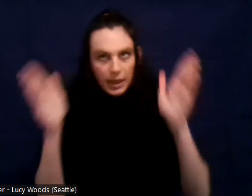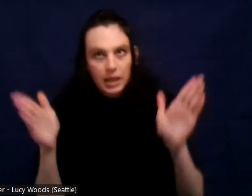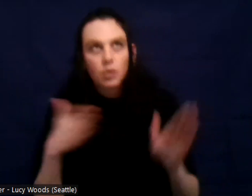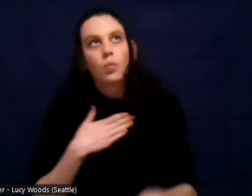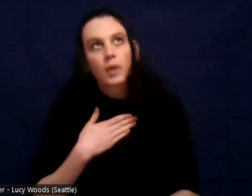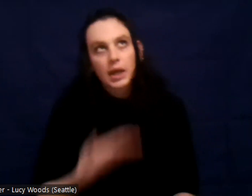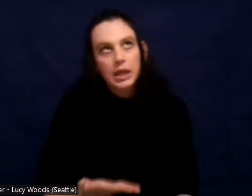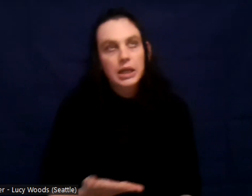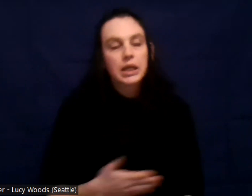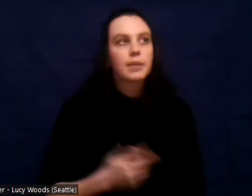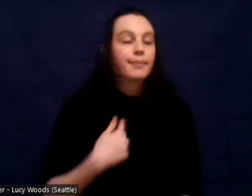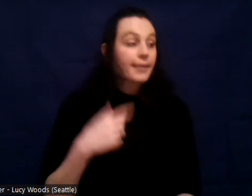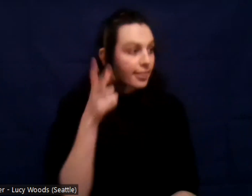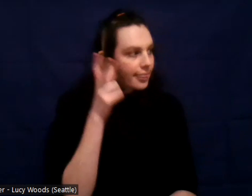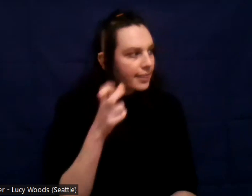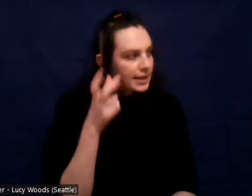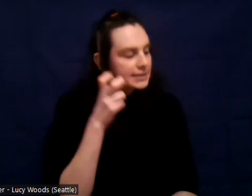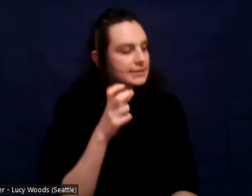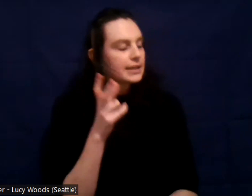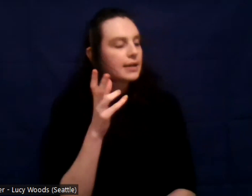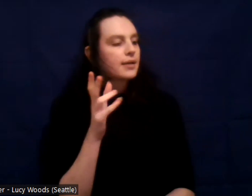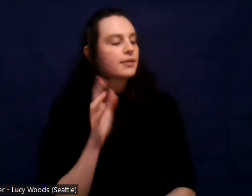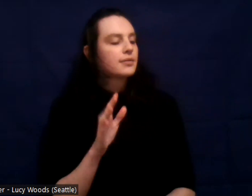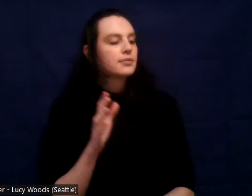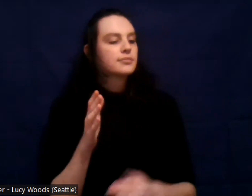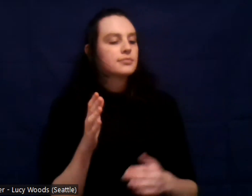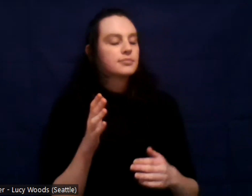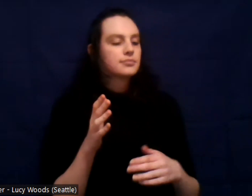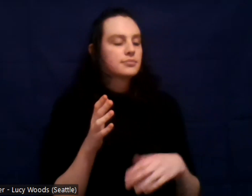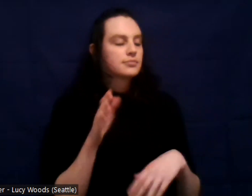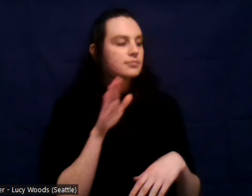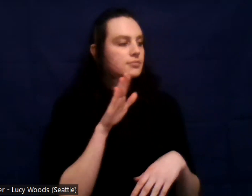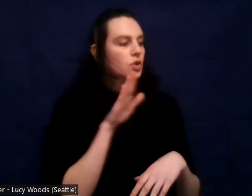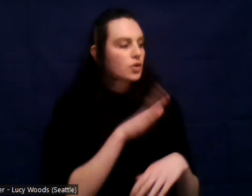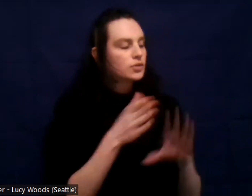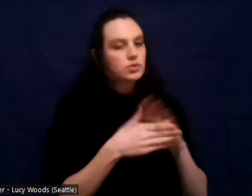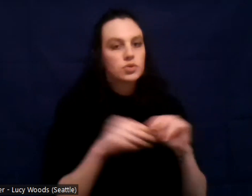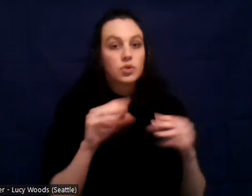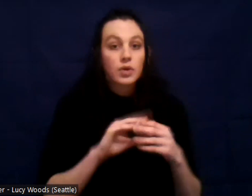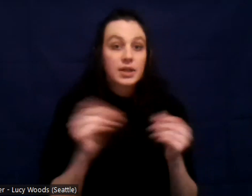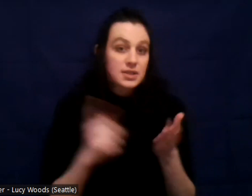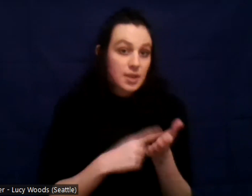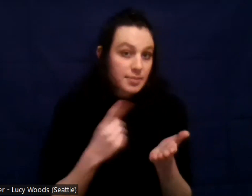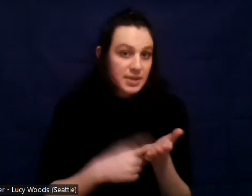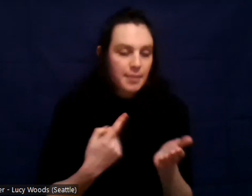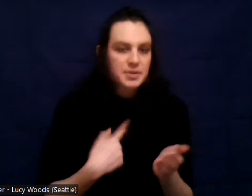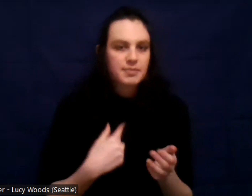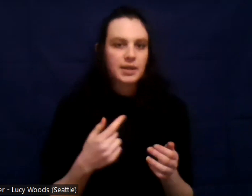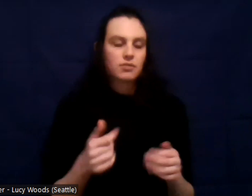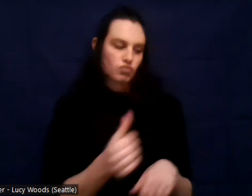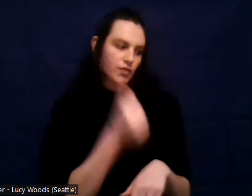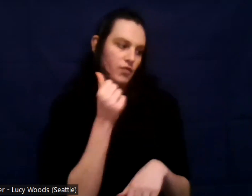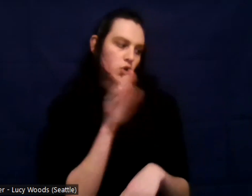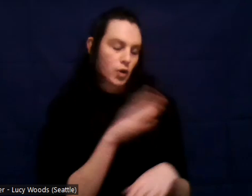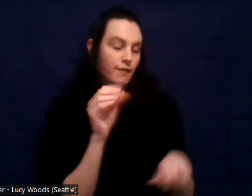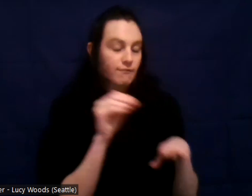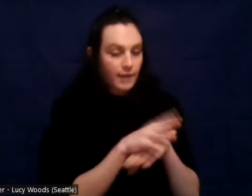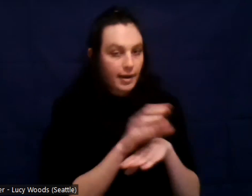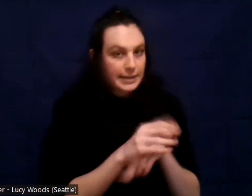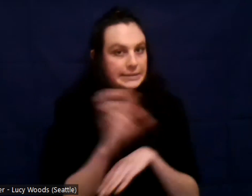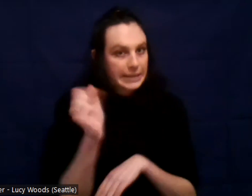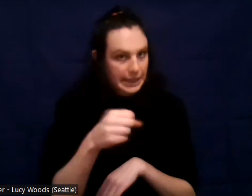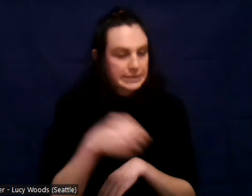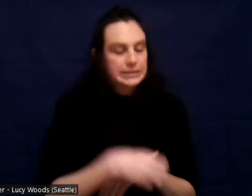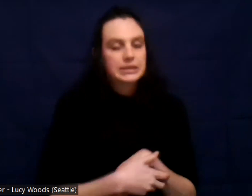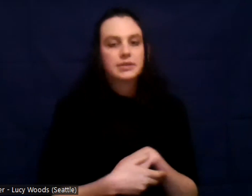was willing, to hear her out. But I'd sometimes just say, well, thank you, but I'm still going to go ahead and do that. Um, so